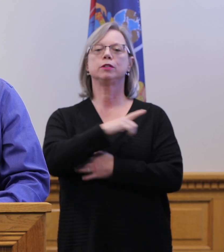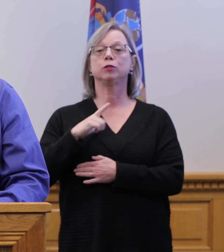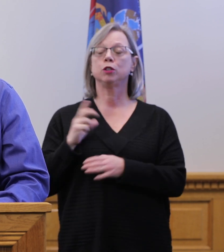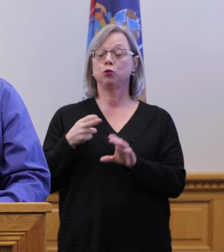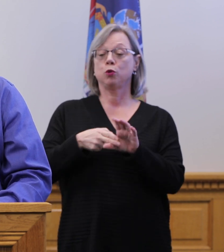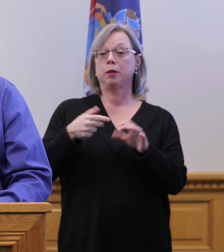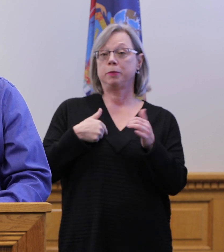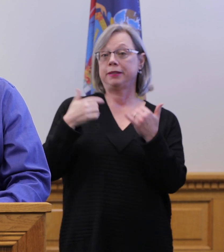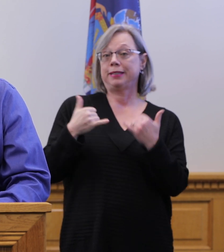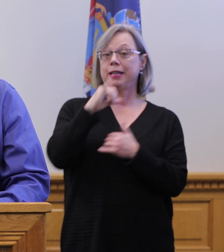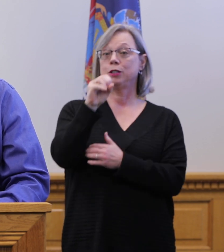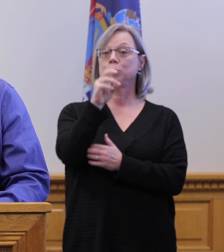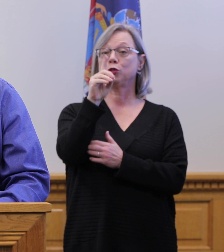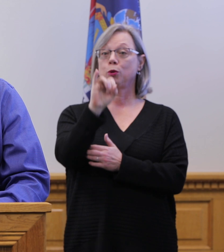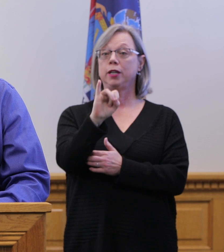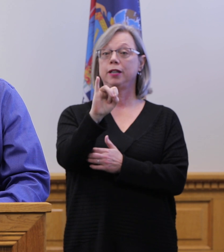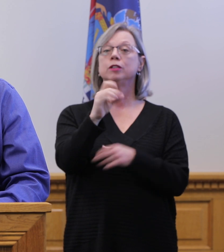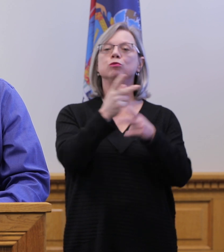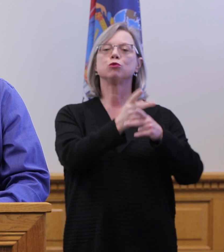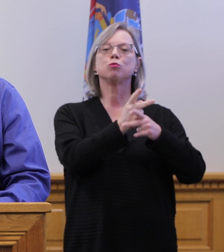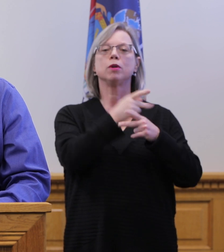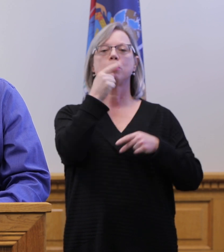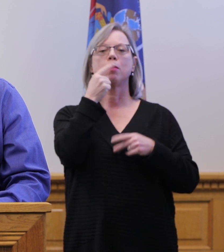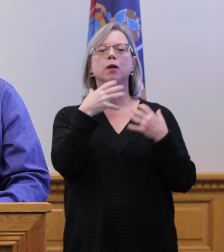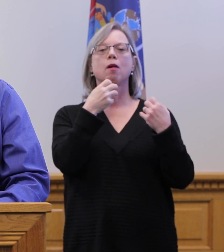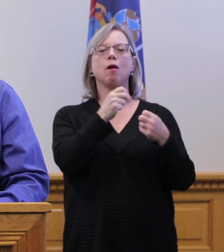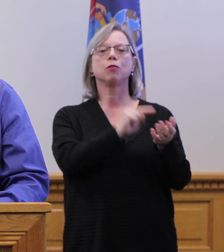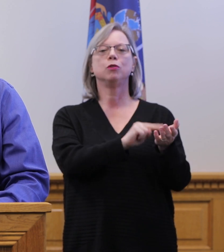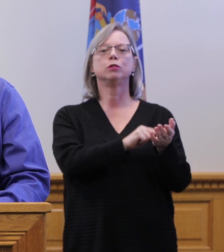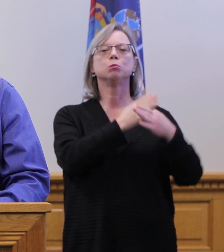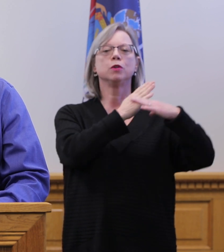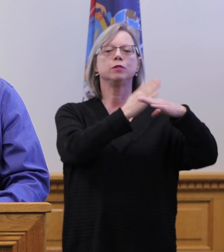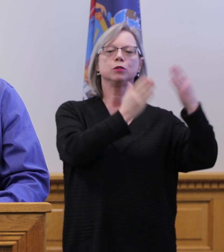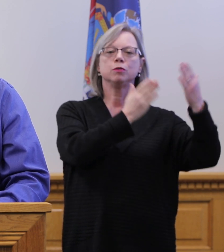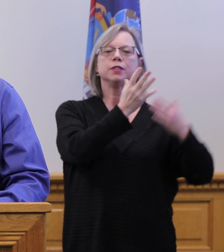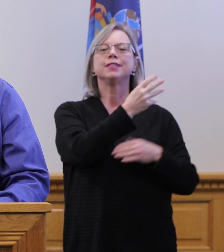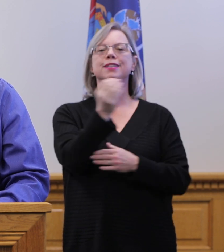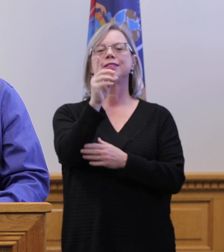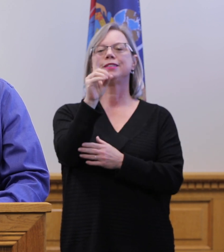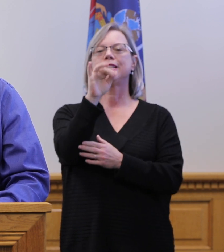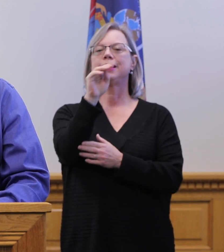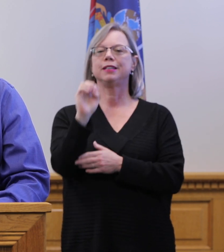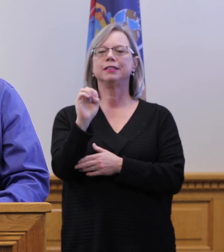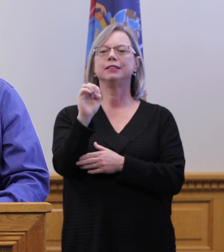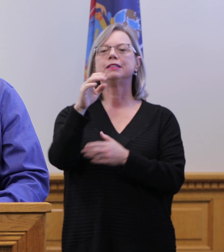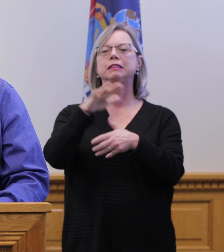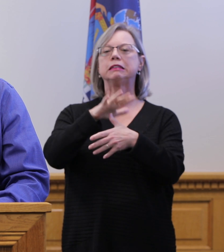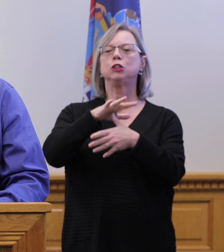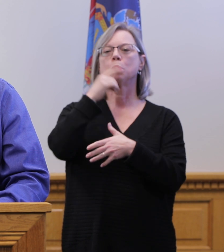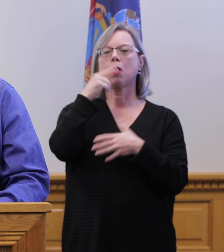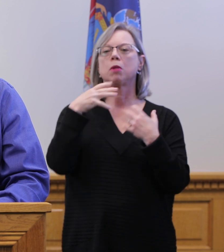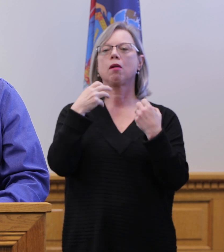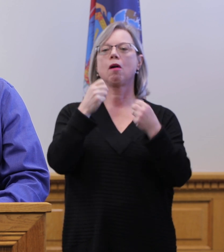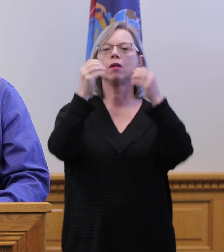Martin, Supervising Public Health Nurse of Preventative Services, and Diane Oldenburg, Senior Public Health Educator, both with the County